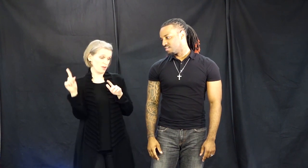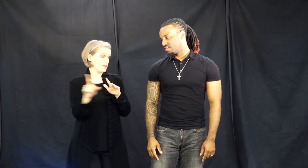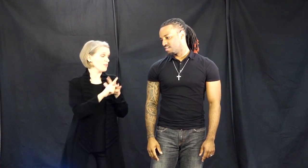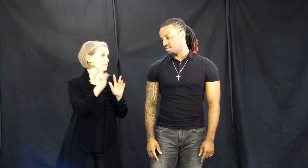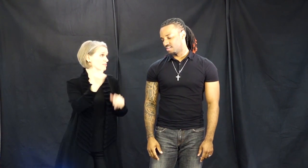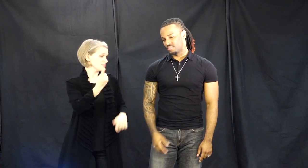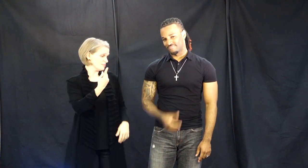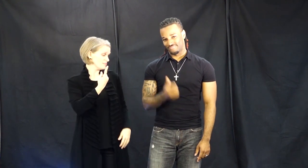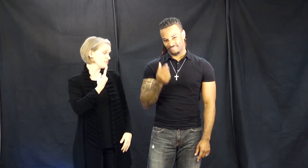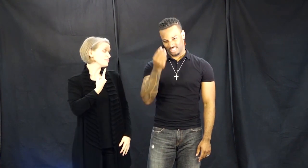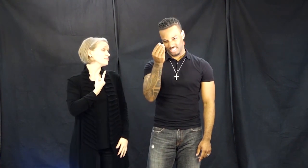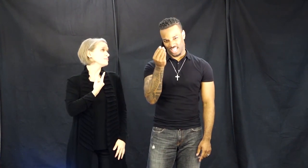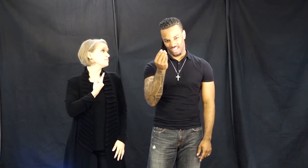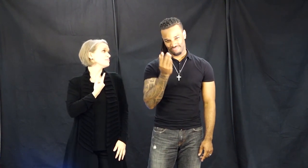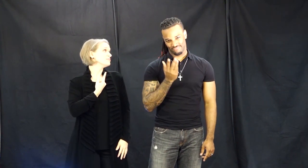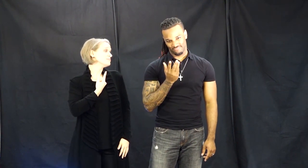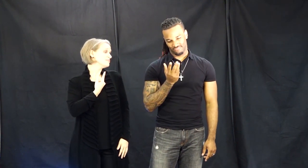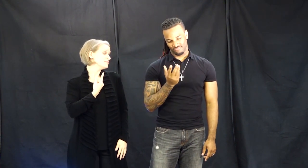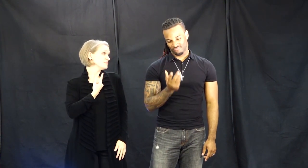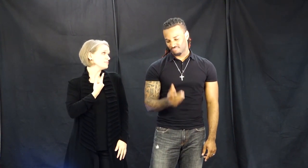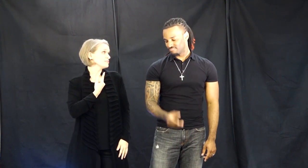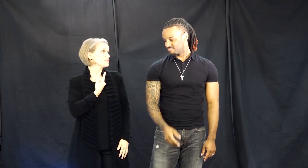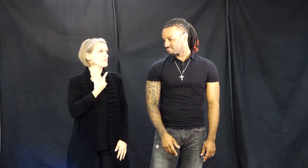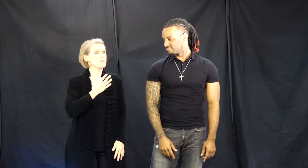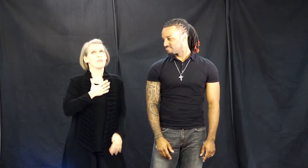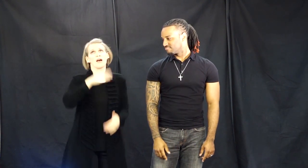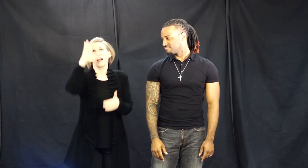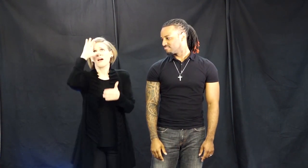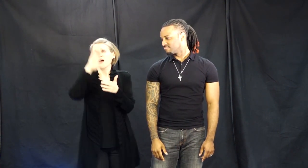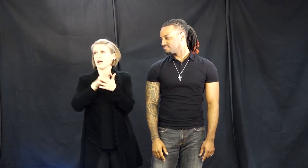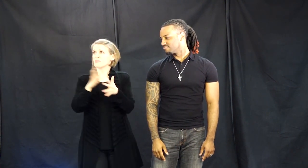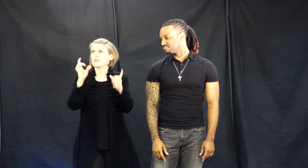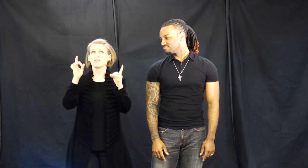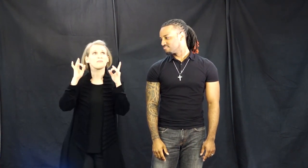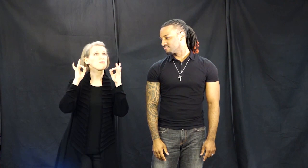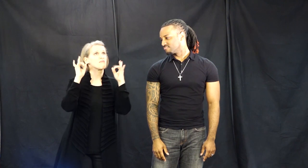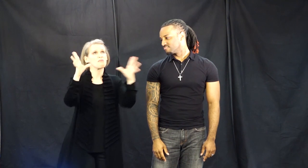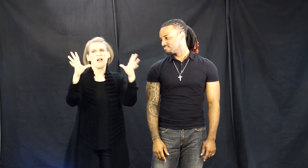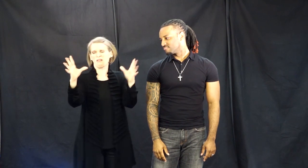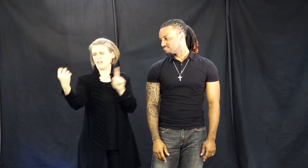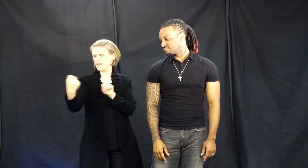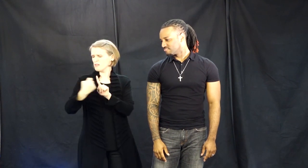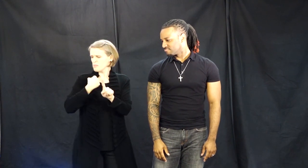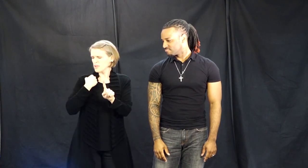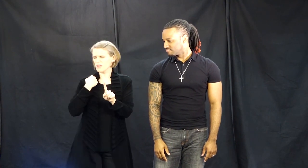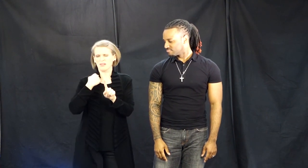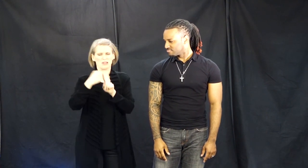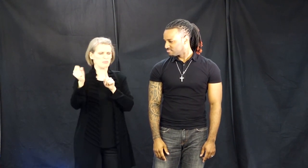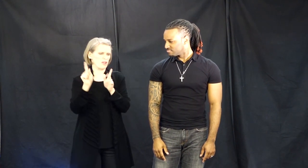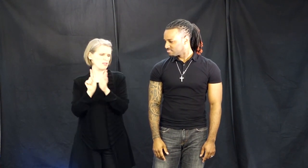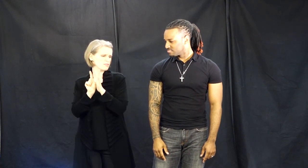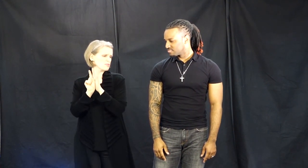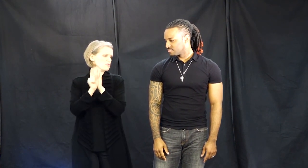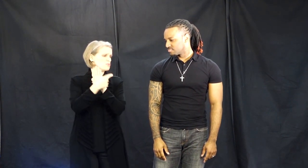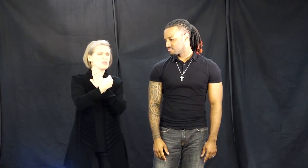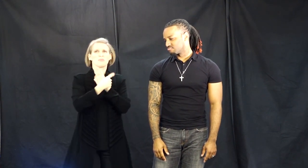all alone. She said, my husband's doing me wrong, beating me, cheating me, mistreating